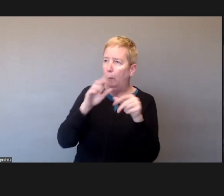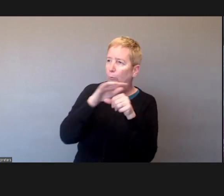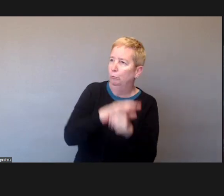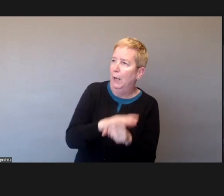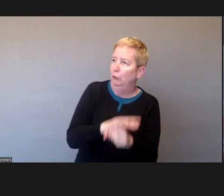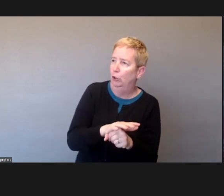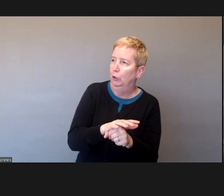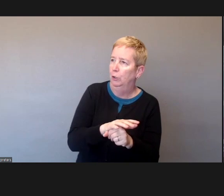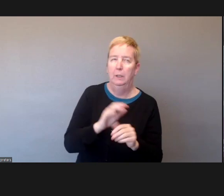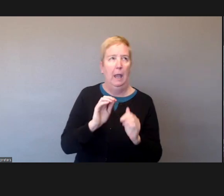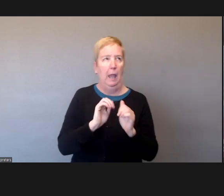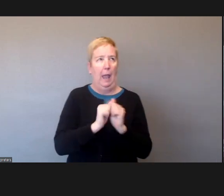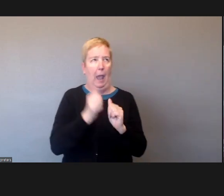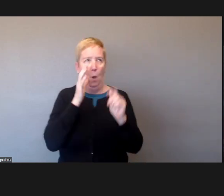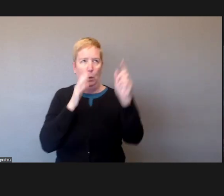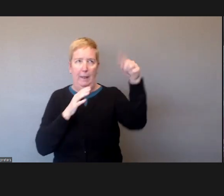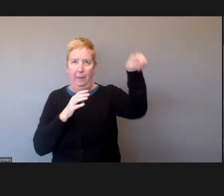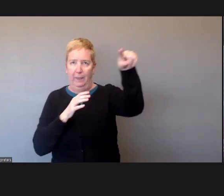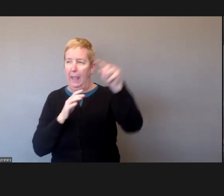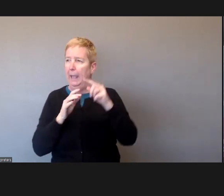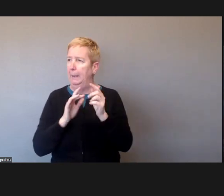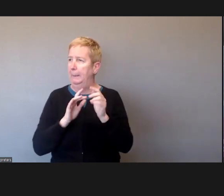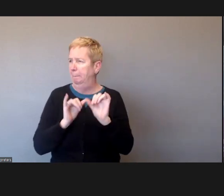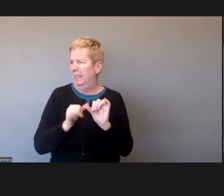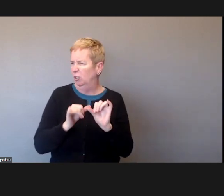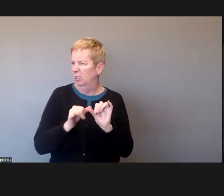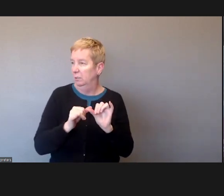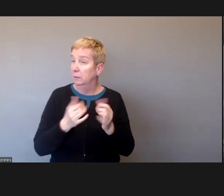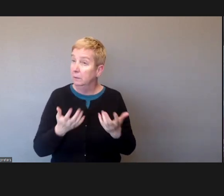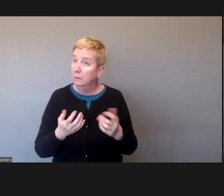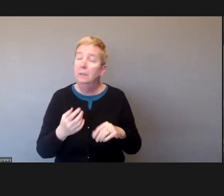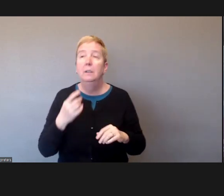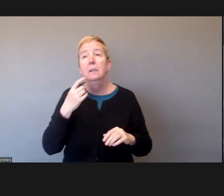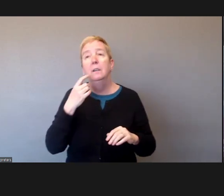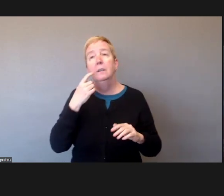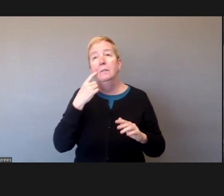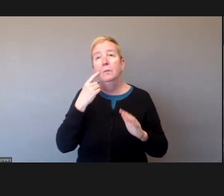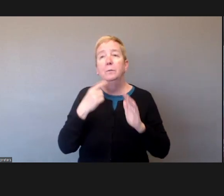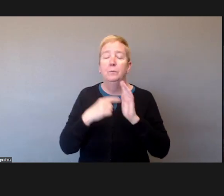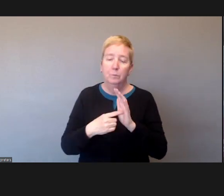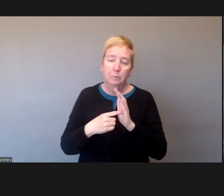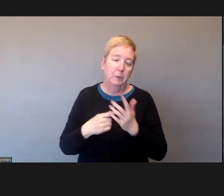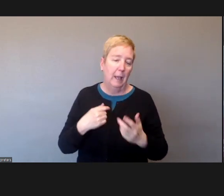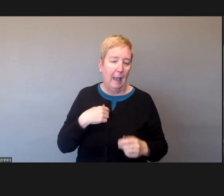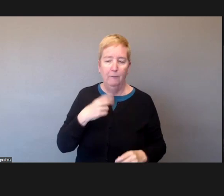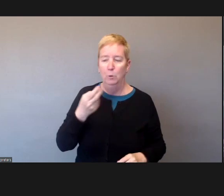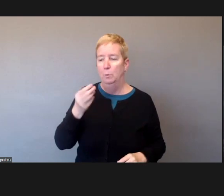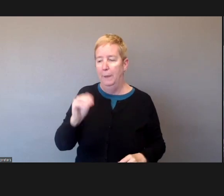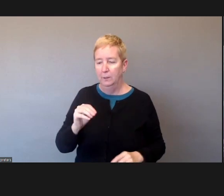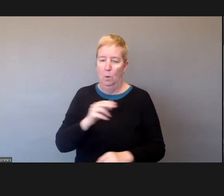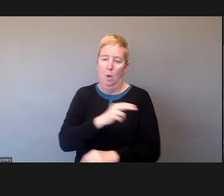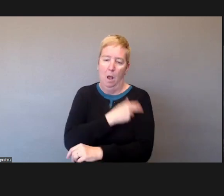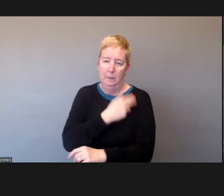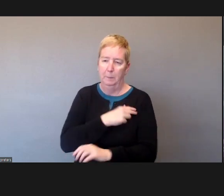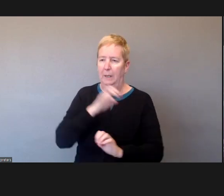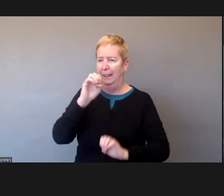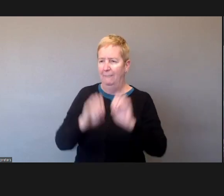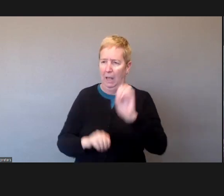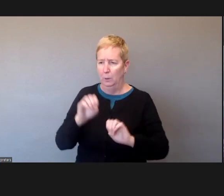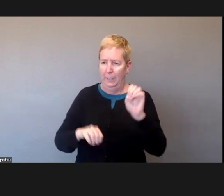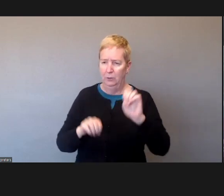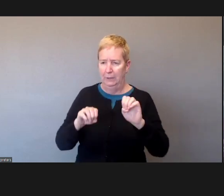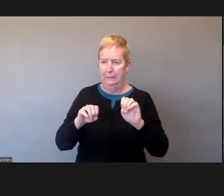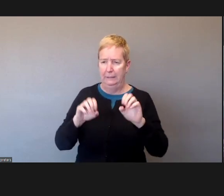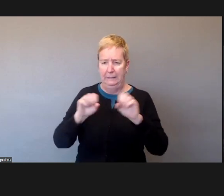going to do that? And specifically, like, there's the New Mexico hospital evaluation scoring system. It was like a 0 to 40